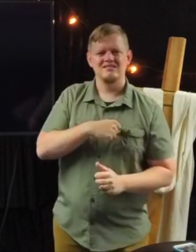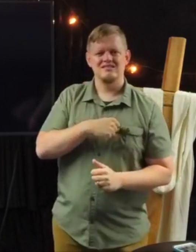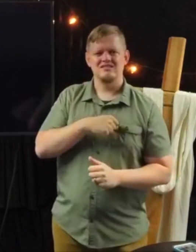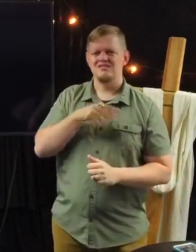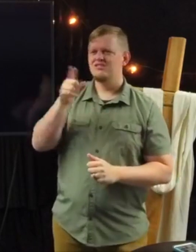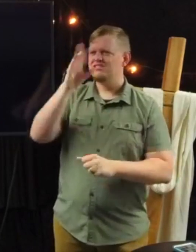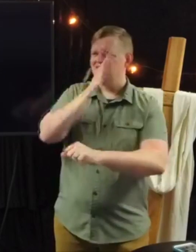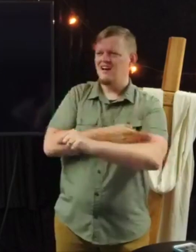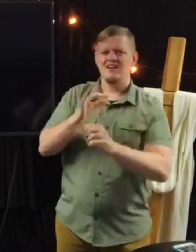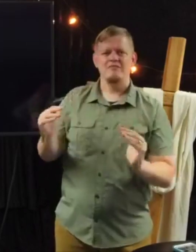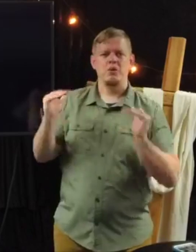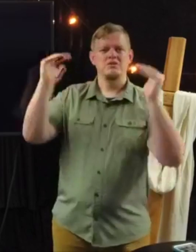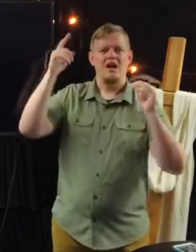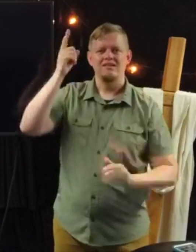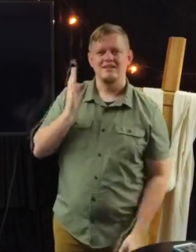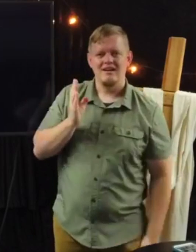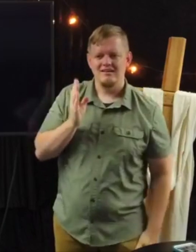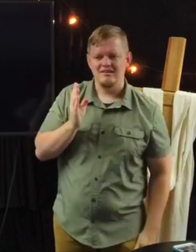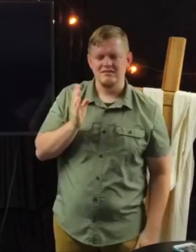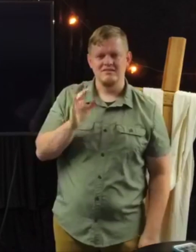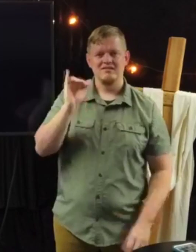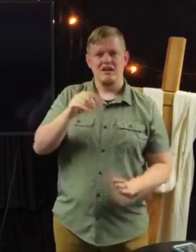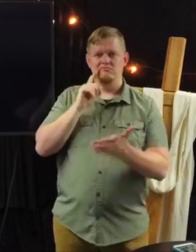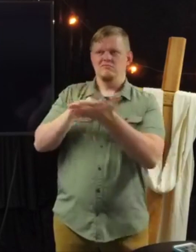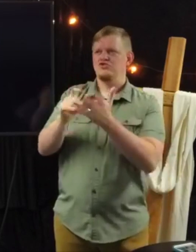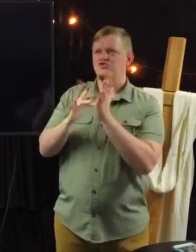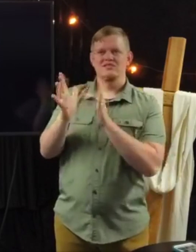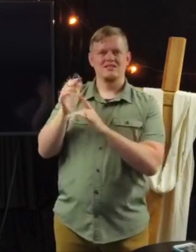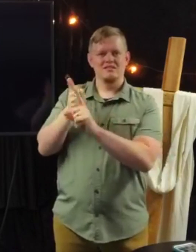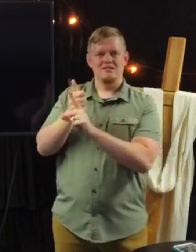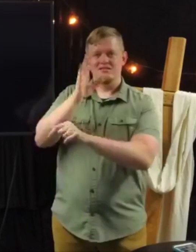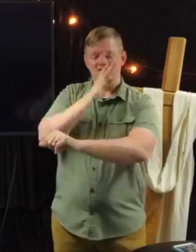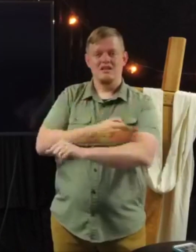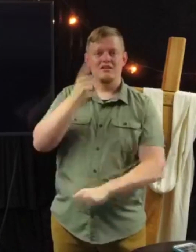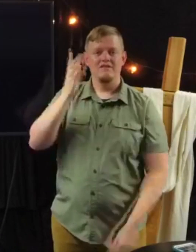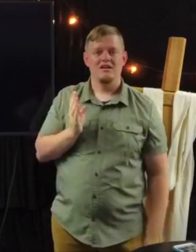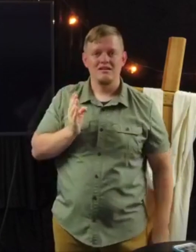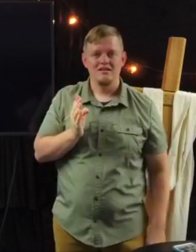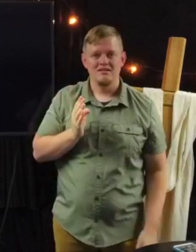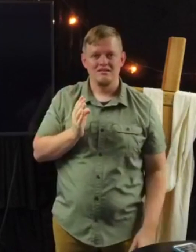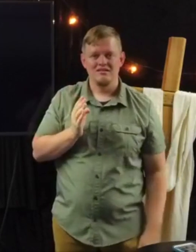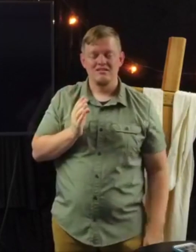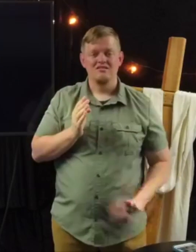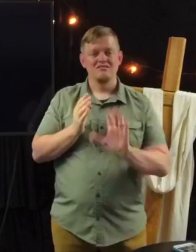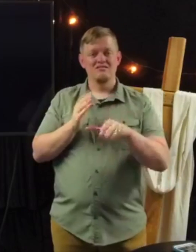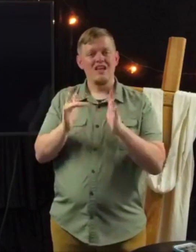going to do with us, Son of the Most High? They recognized Jesus right there as